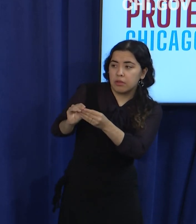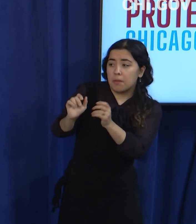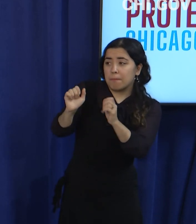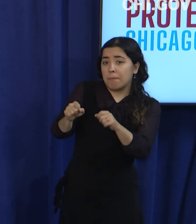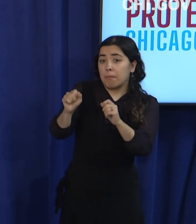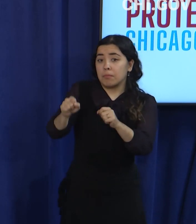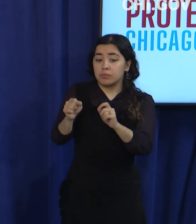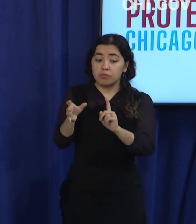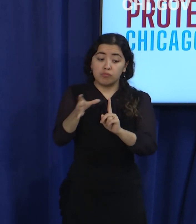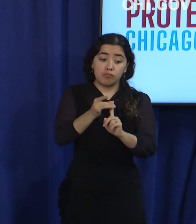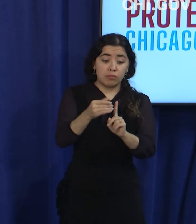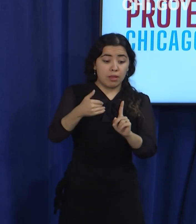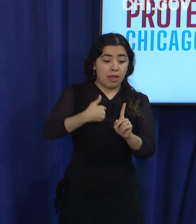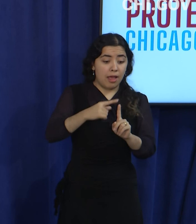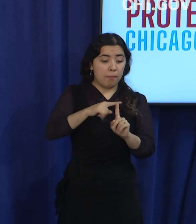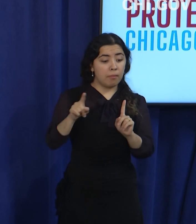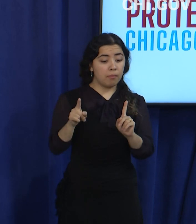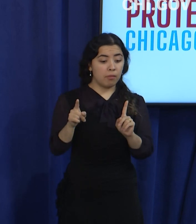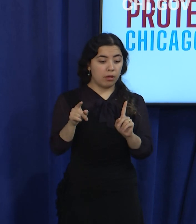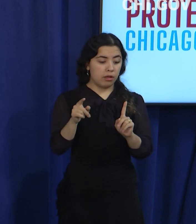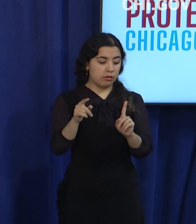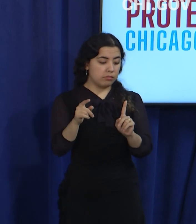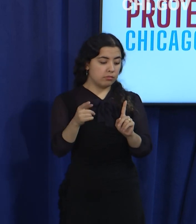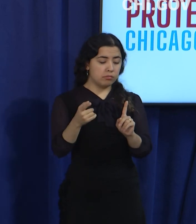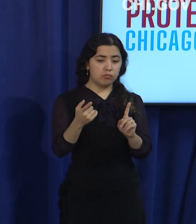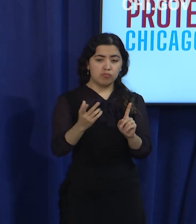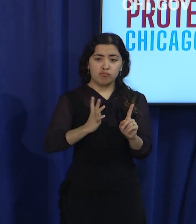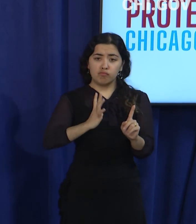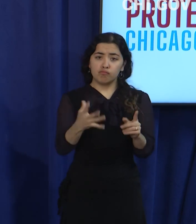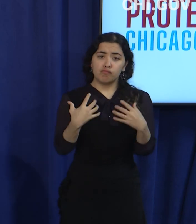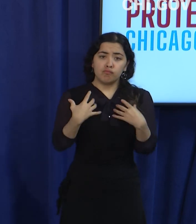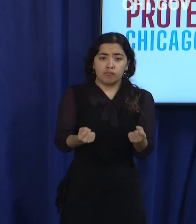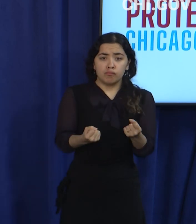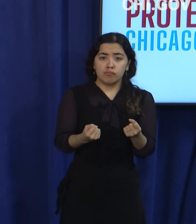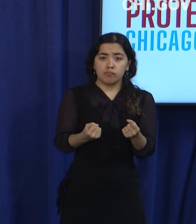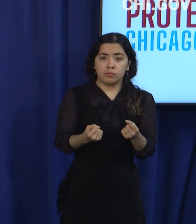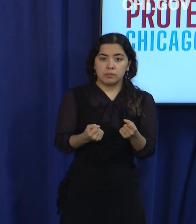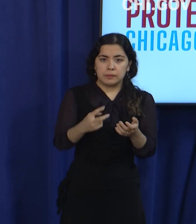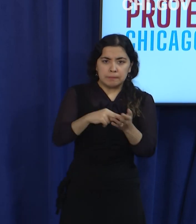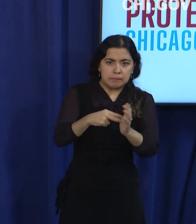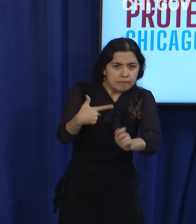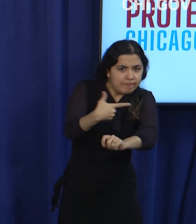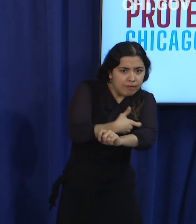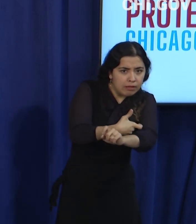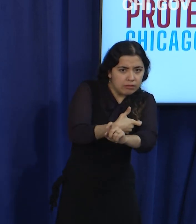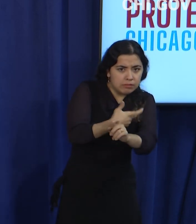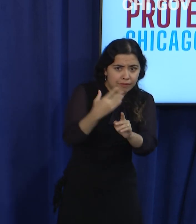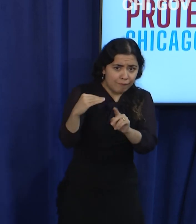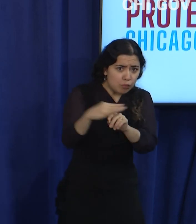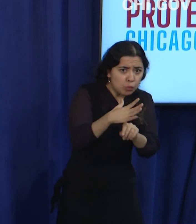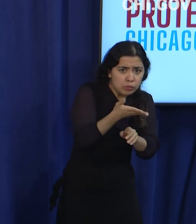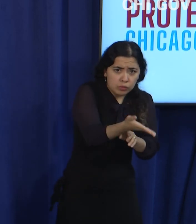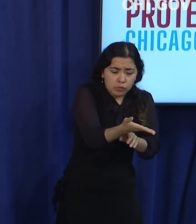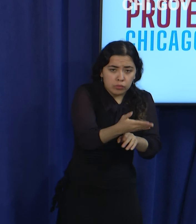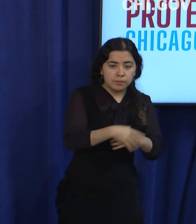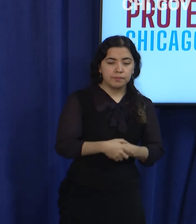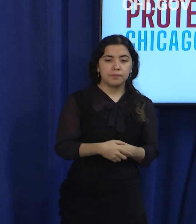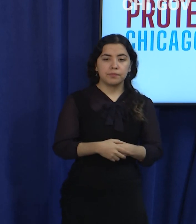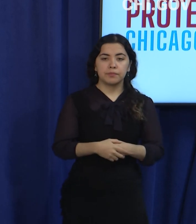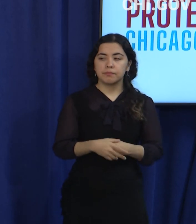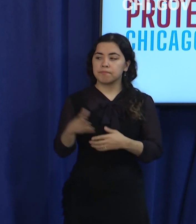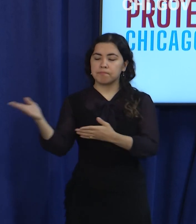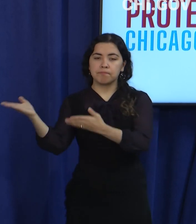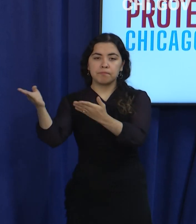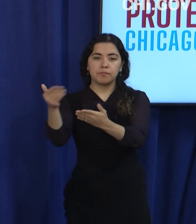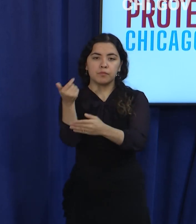what might this mean for a vaccination? That's a question for the doctor. So just over